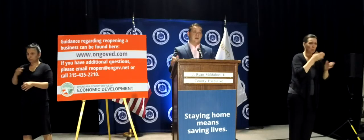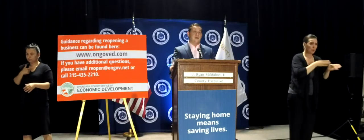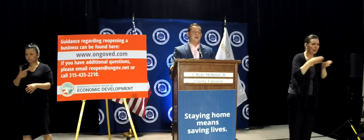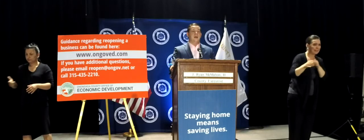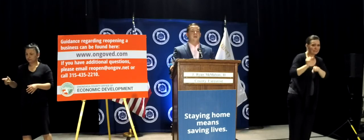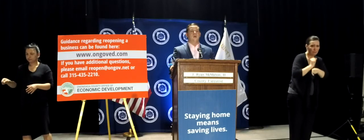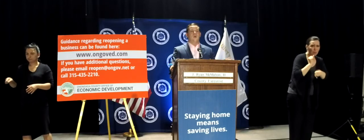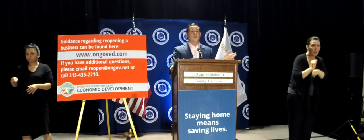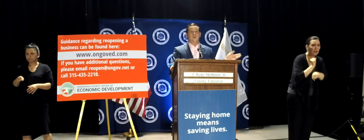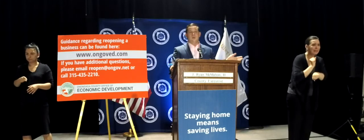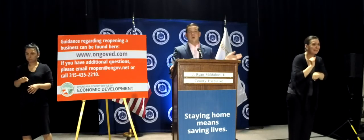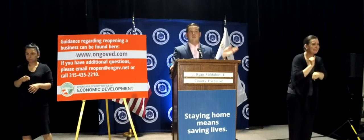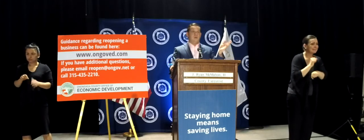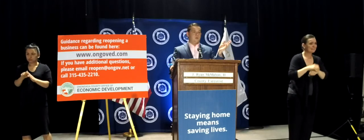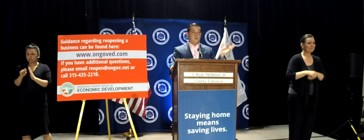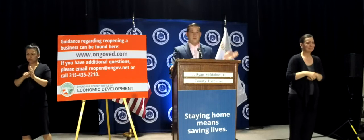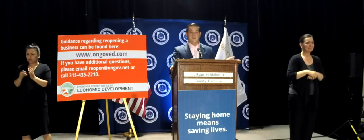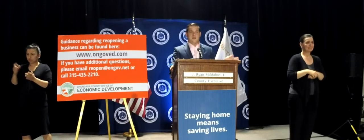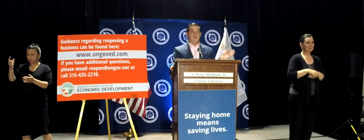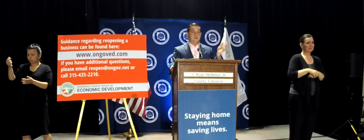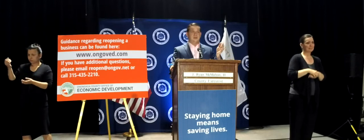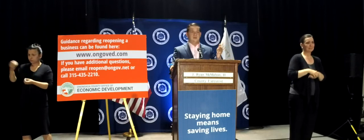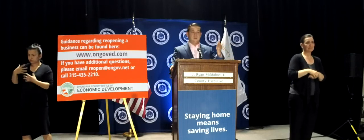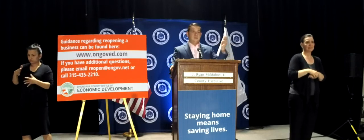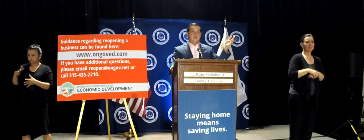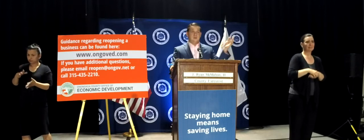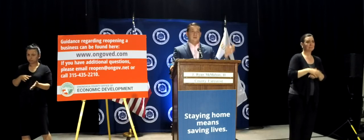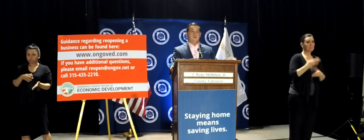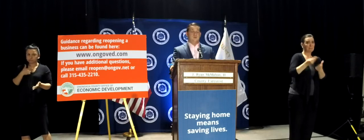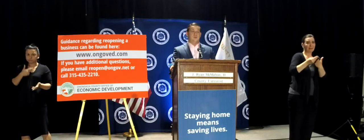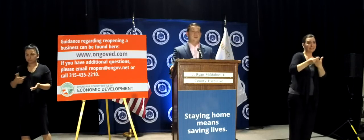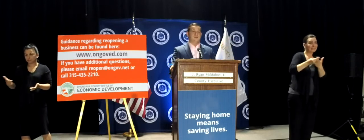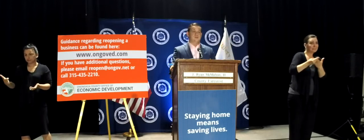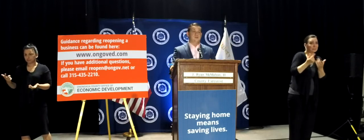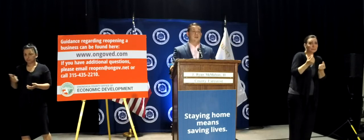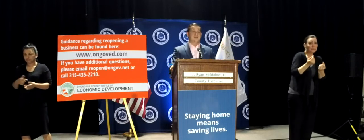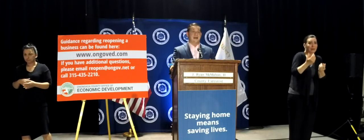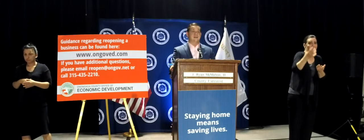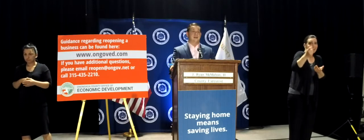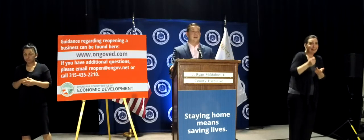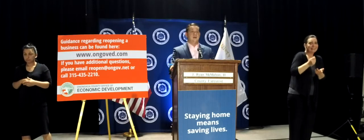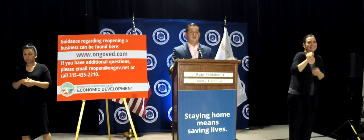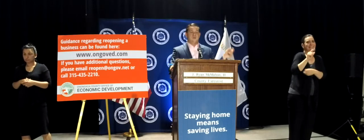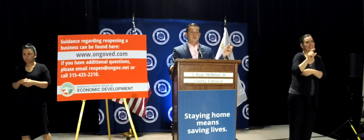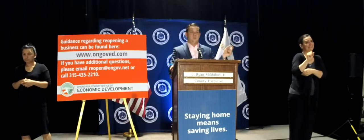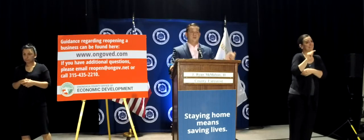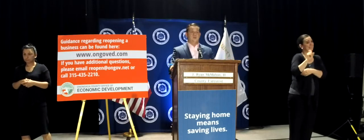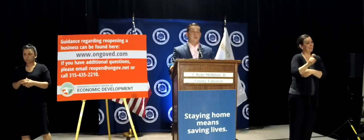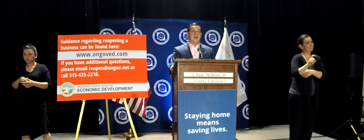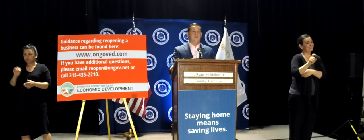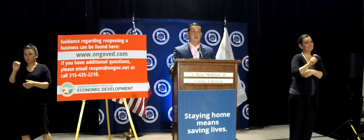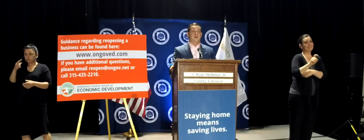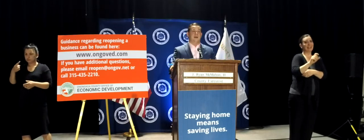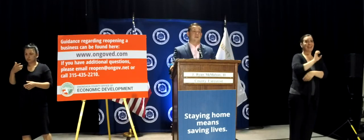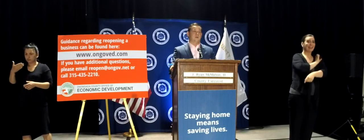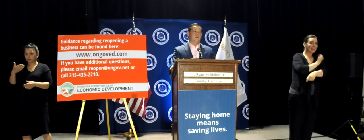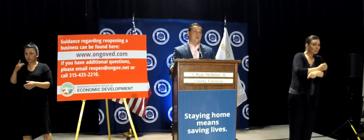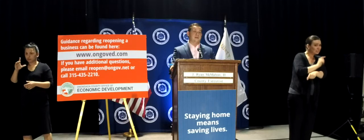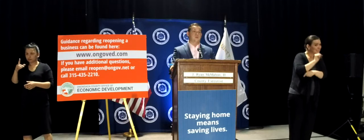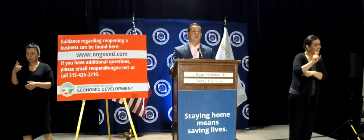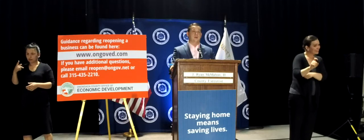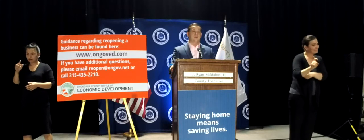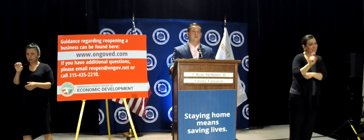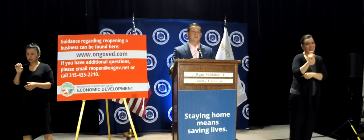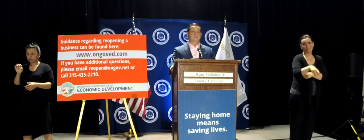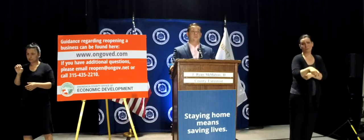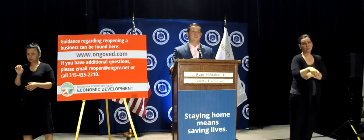going to have to do that. And the only revenue that we could potentially get is through this sales tax that, for some reason, we haven't been collecting over the